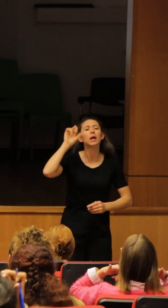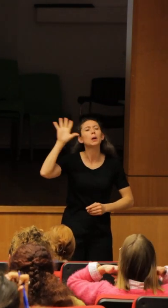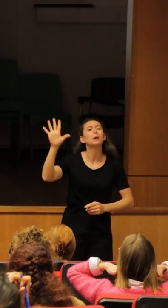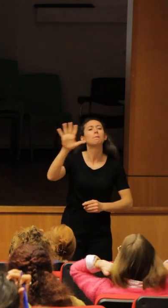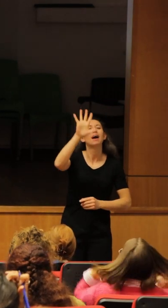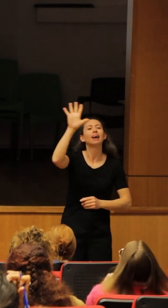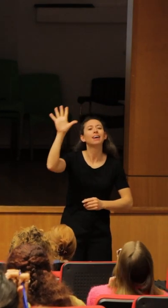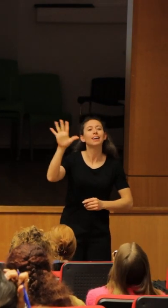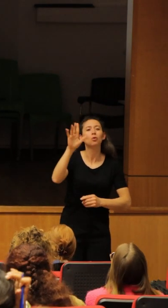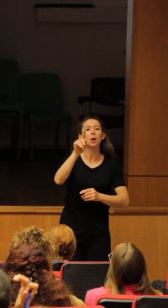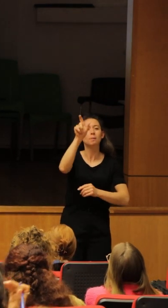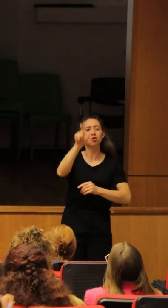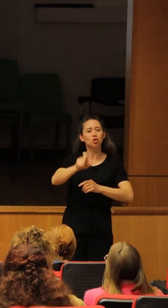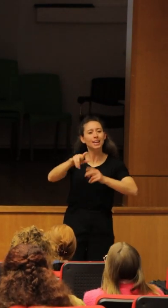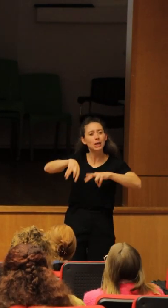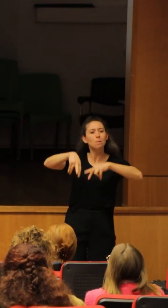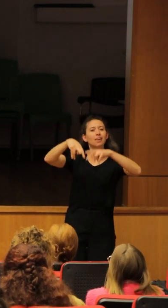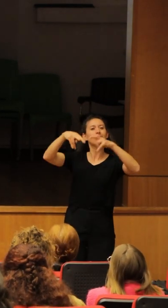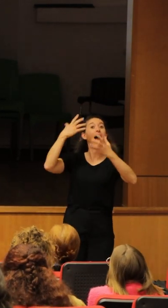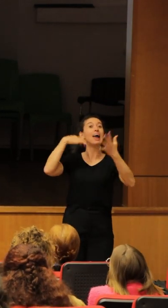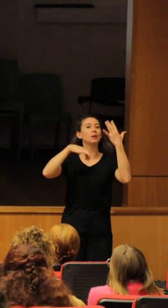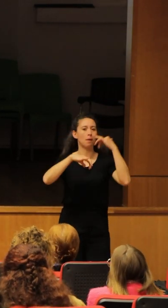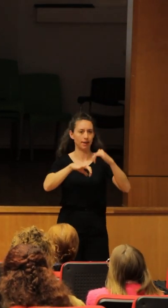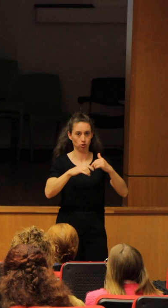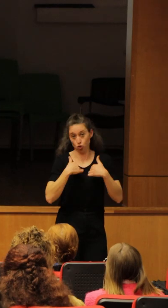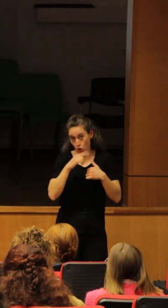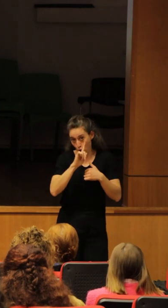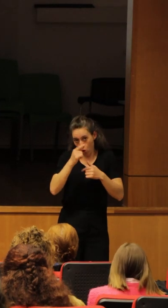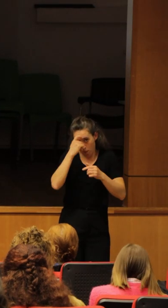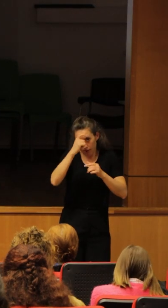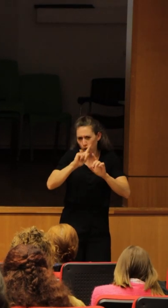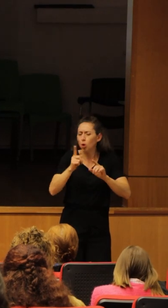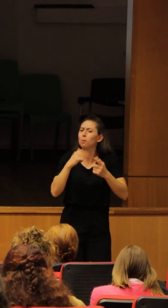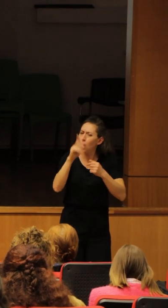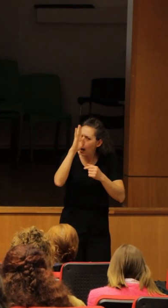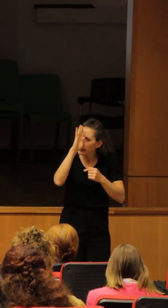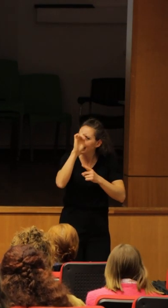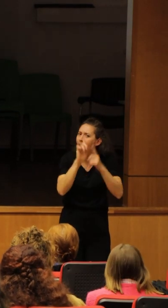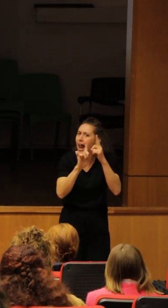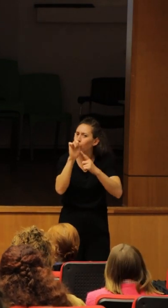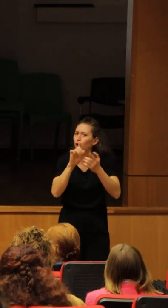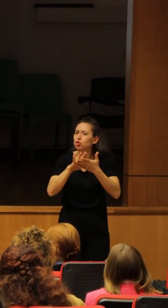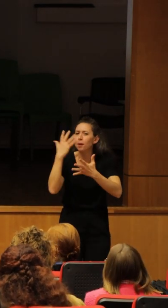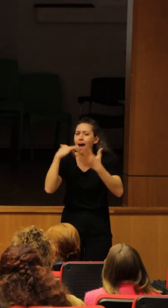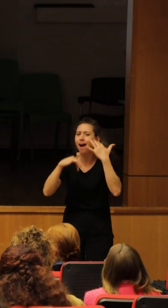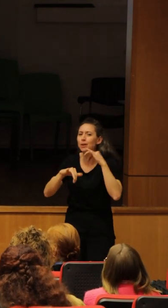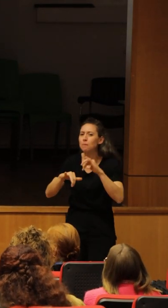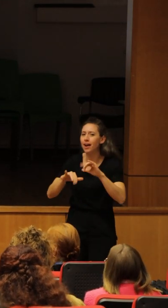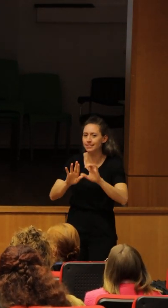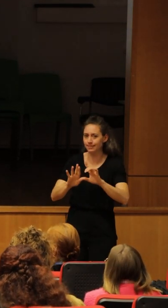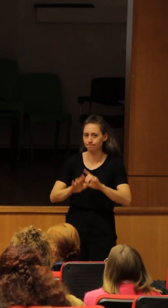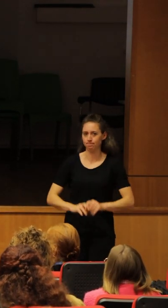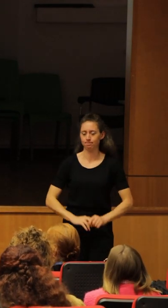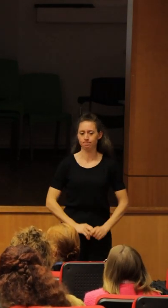un zoólogo. But I've learned one thing. Yo no soy zoóloga, pero he aprendido una cosa. So when butterflies become butterflies. Cuando